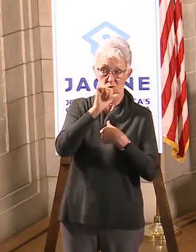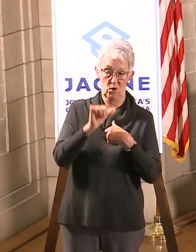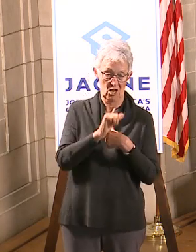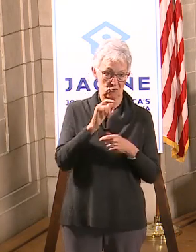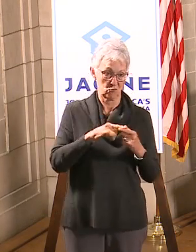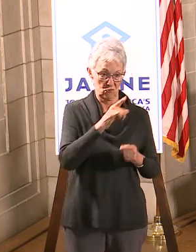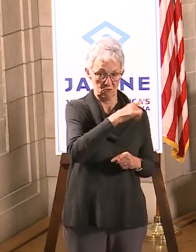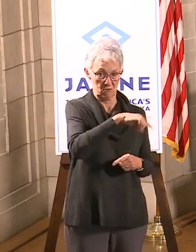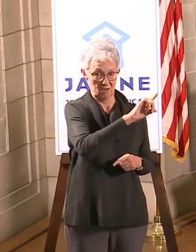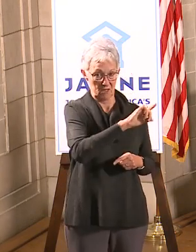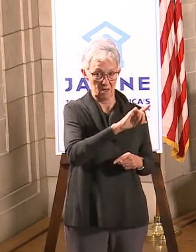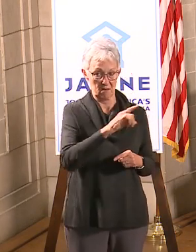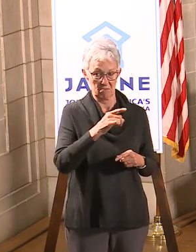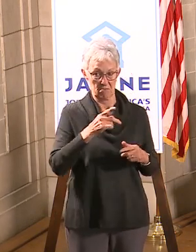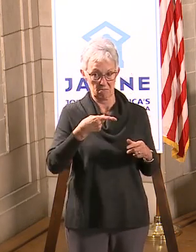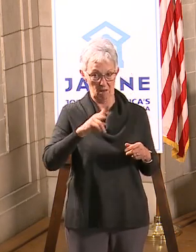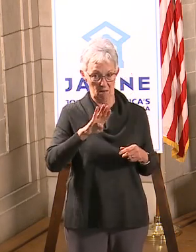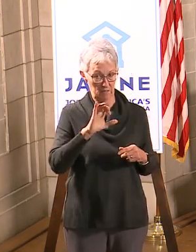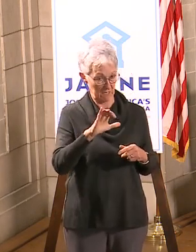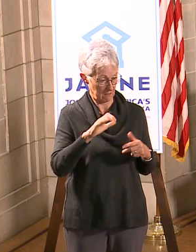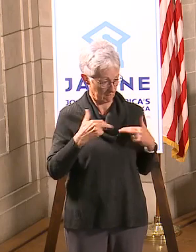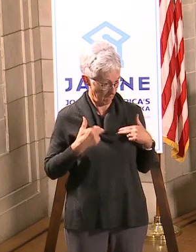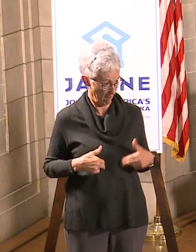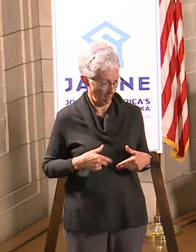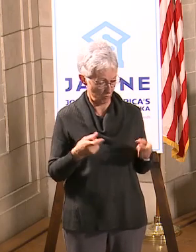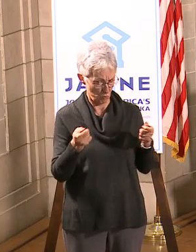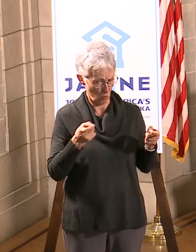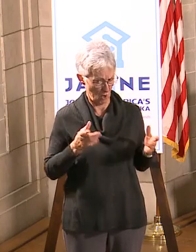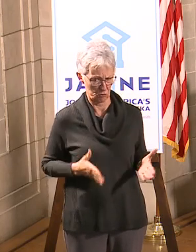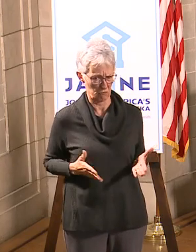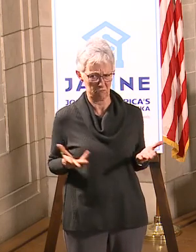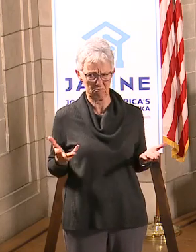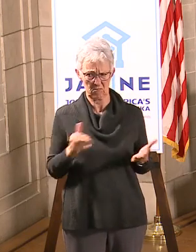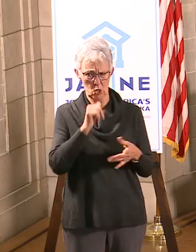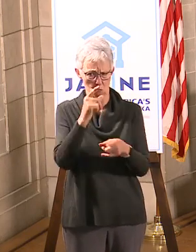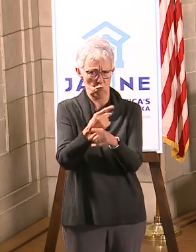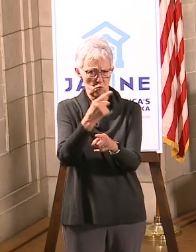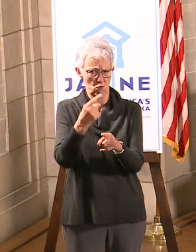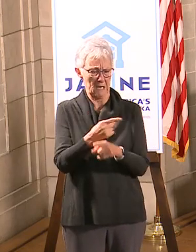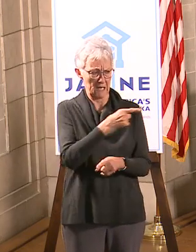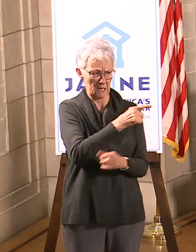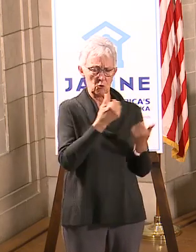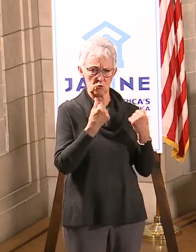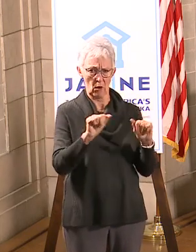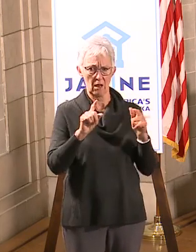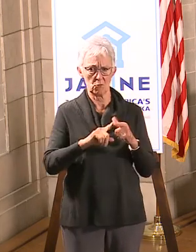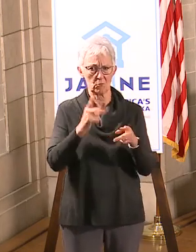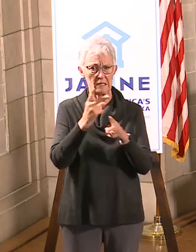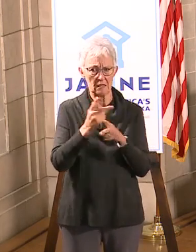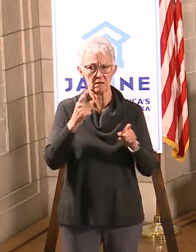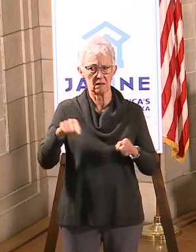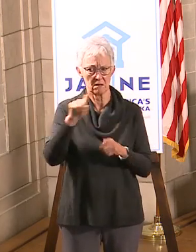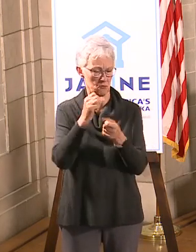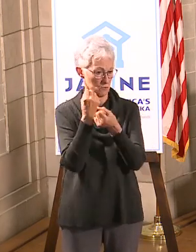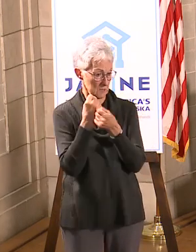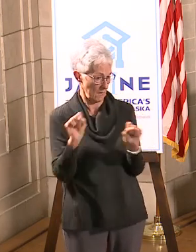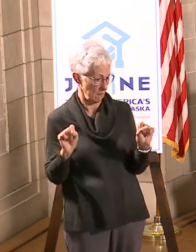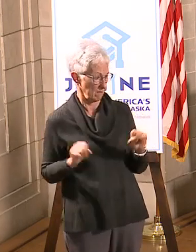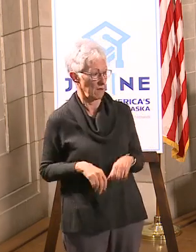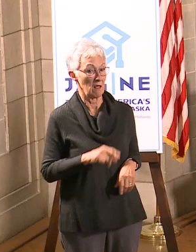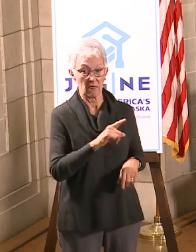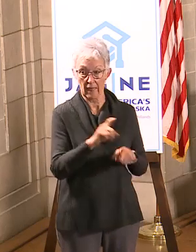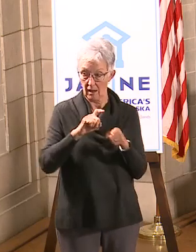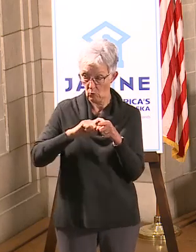acceptable or appropriate. Our local public health officials are trying to keep people healthy. So when they call to ask you to quarantine or